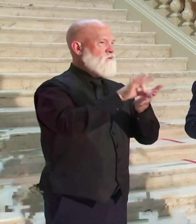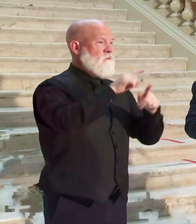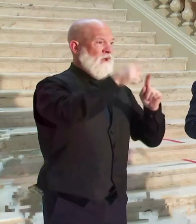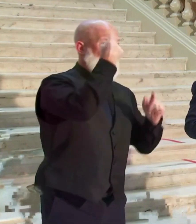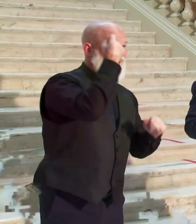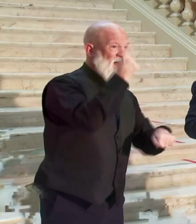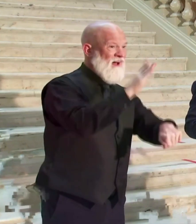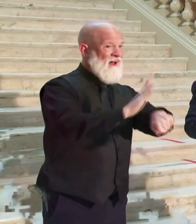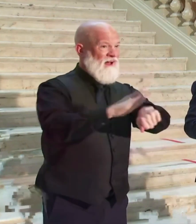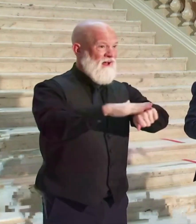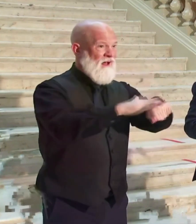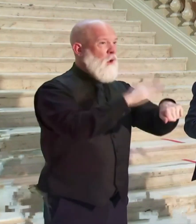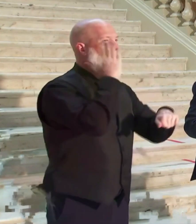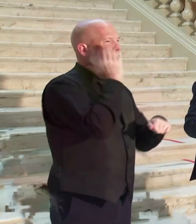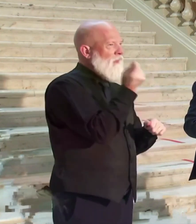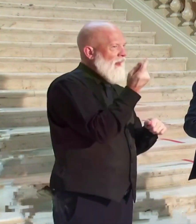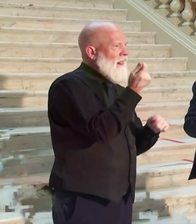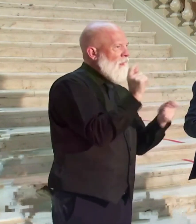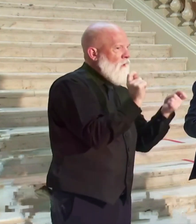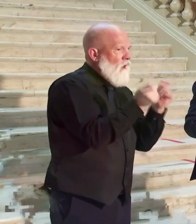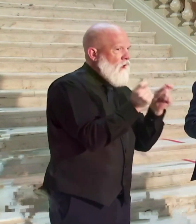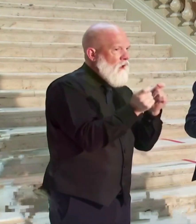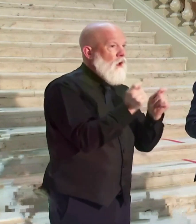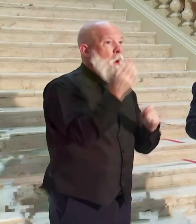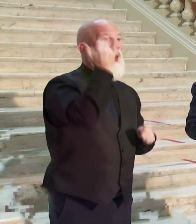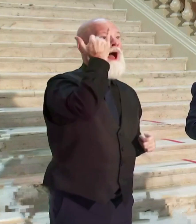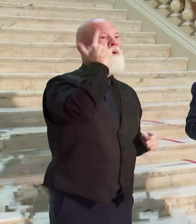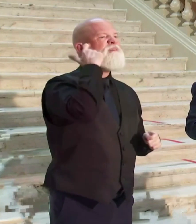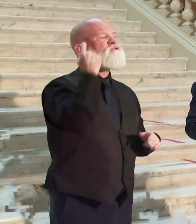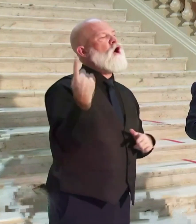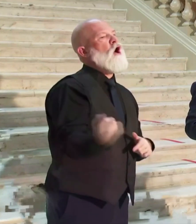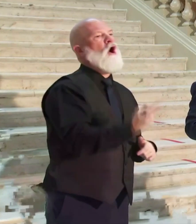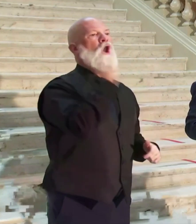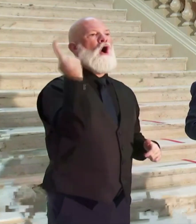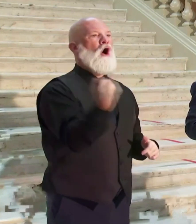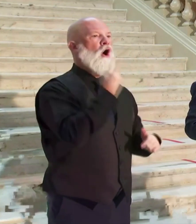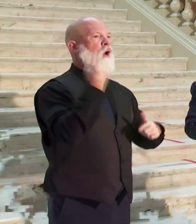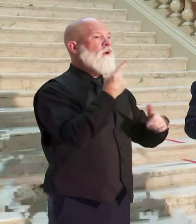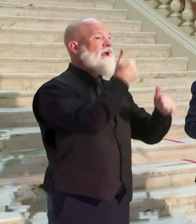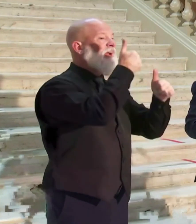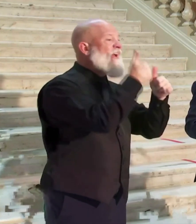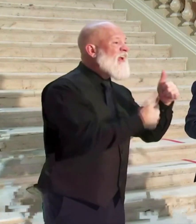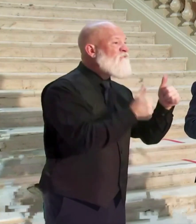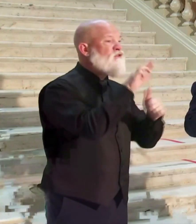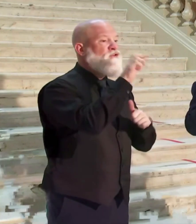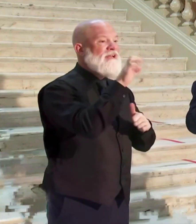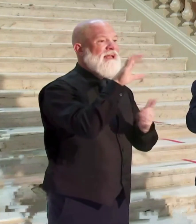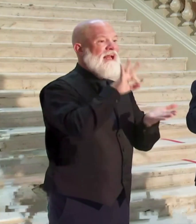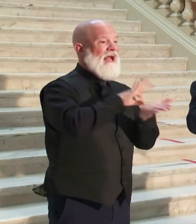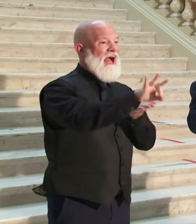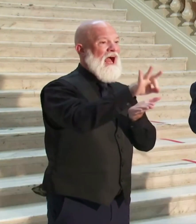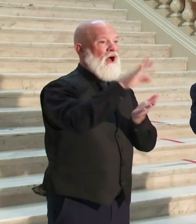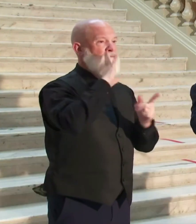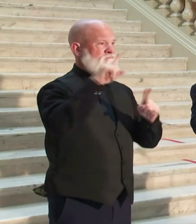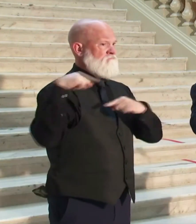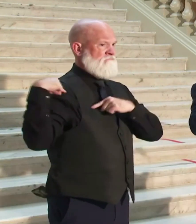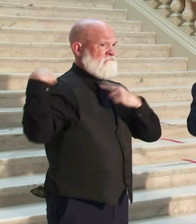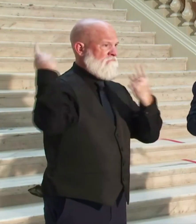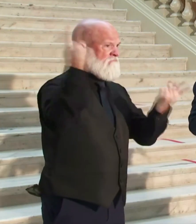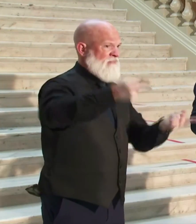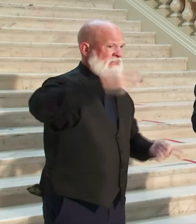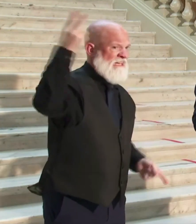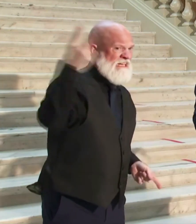different. It always is in every recount in the history of mankind. It's always a little bit different. Machines look at things slightly